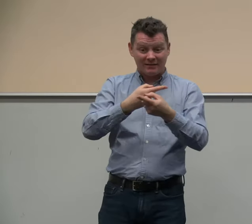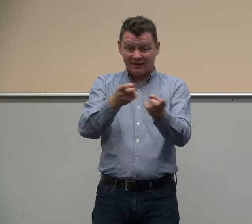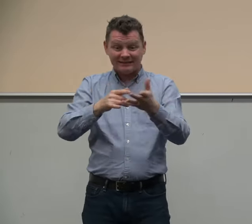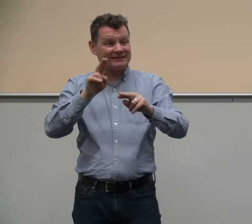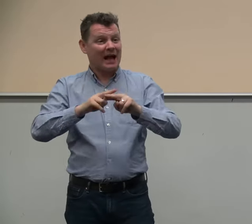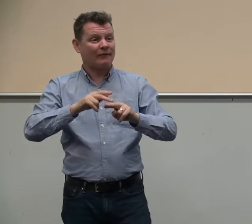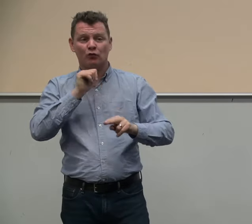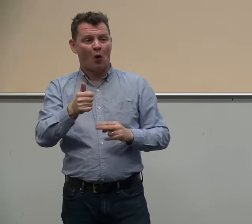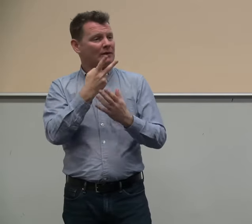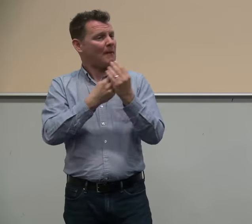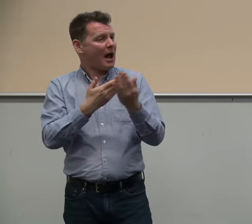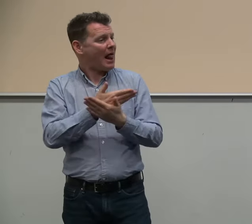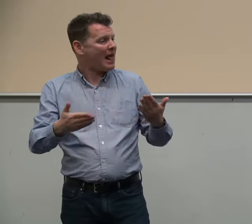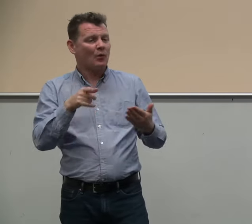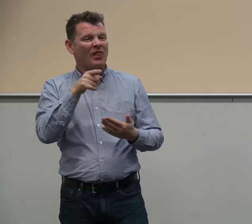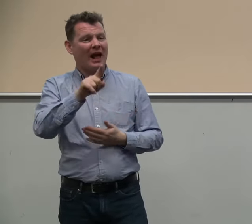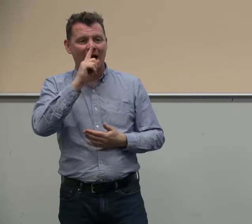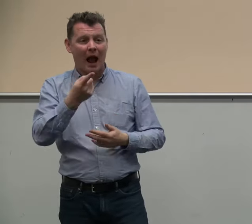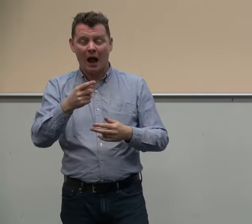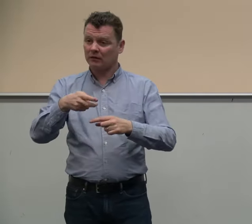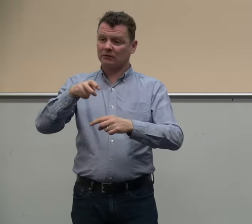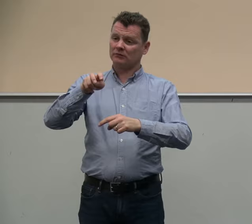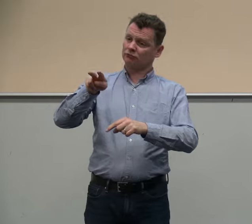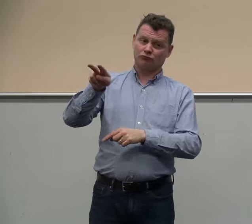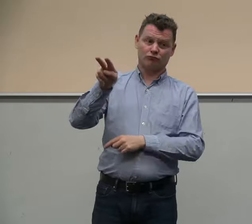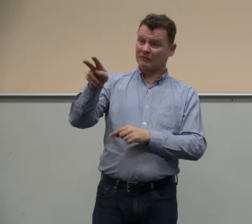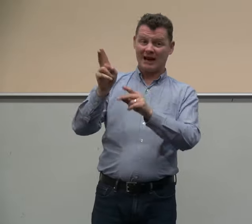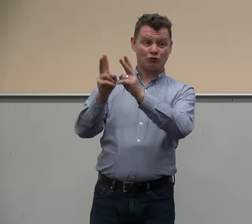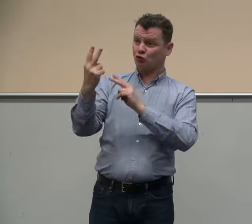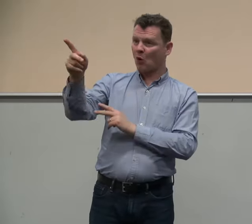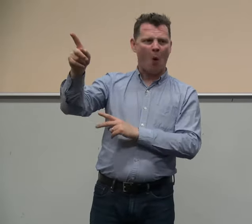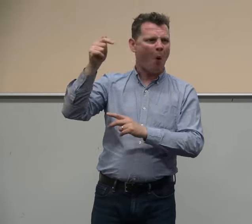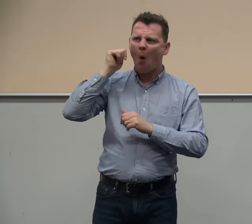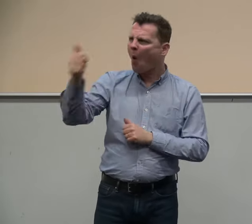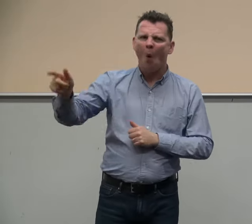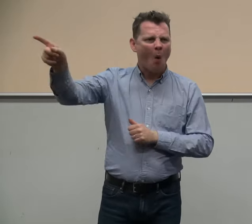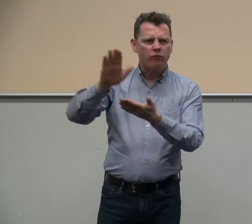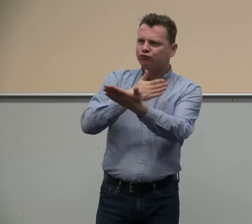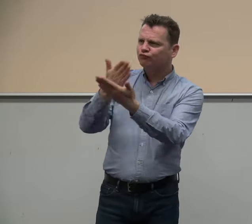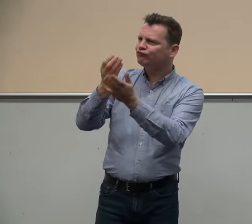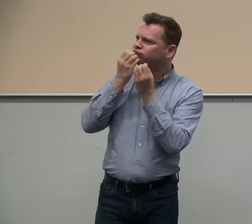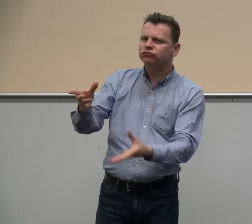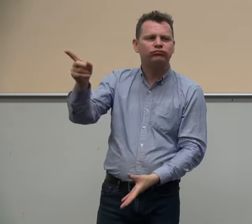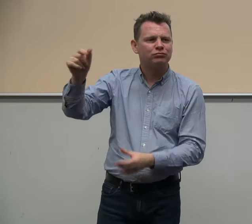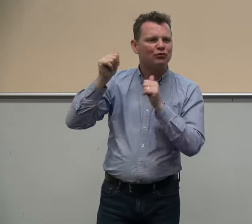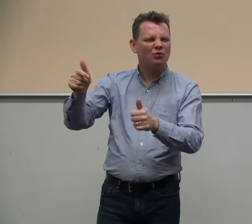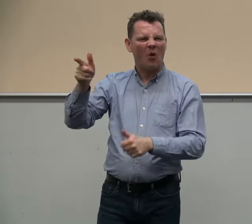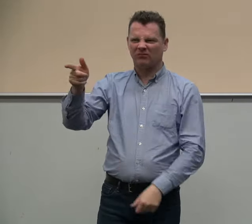also can't evaluate it. They can't sit in the theatre and go, fantastic interpreting. Or not